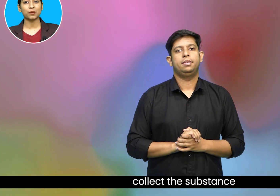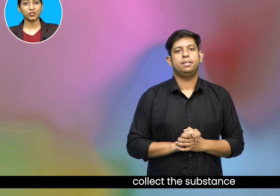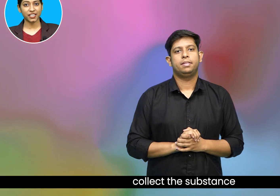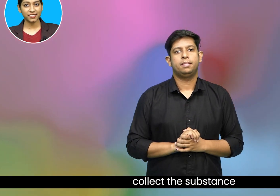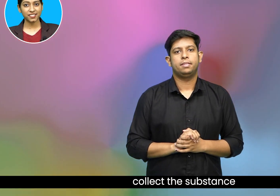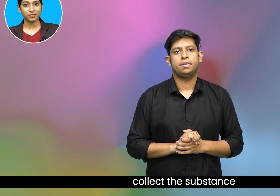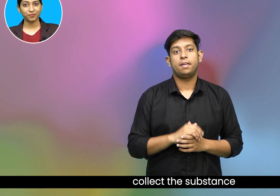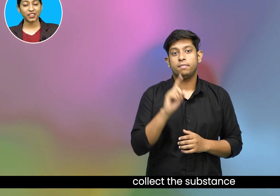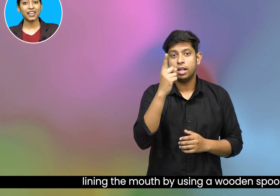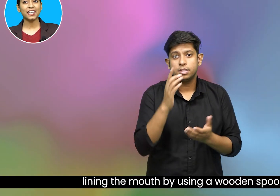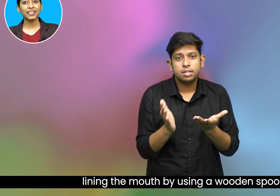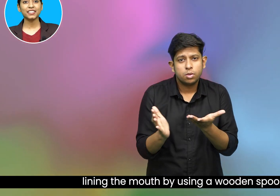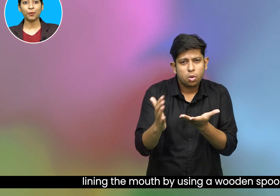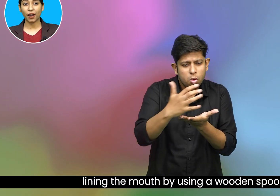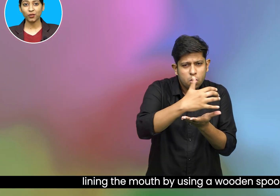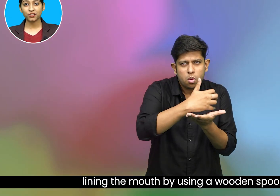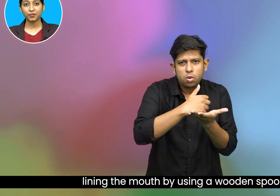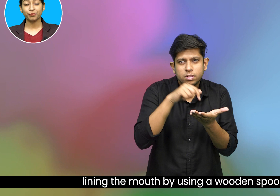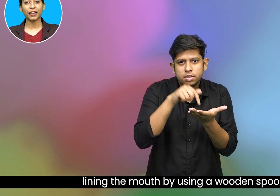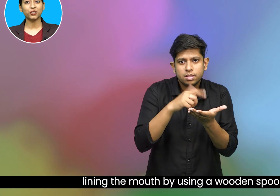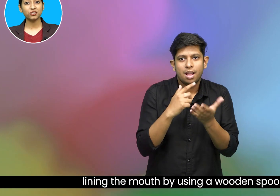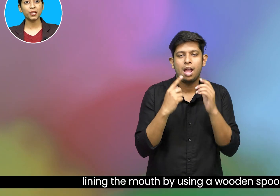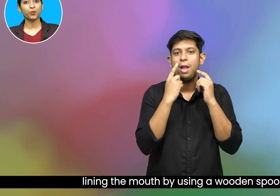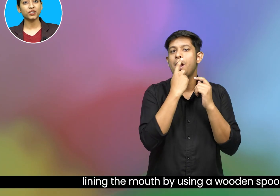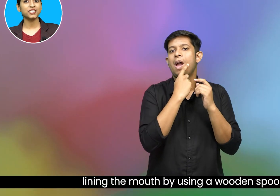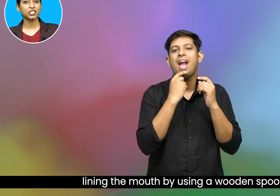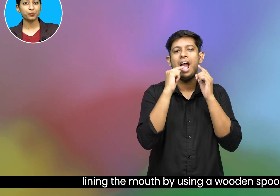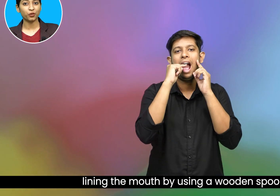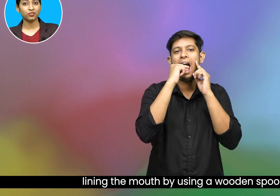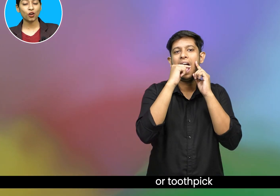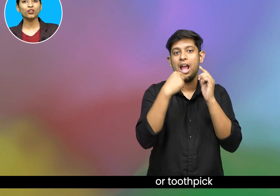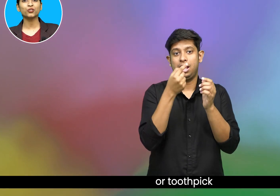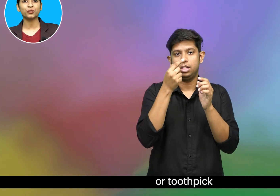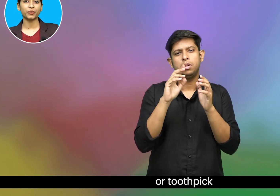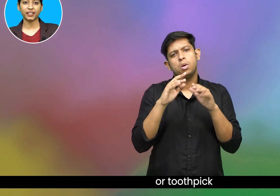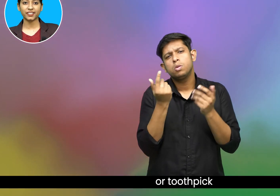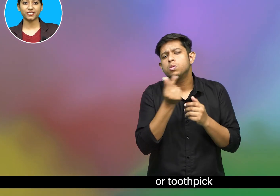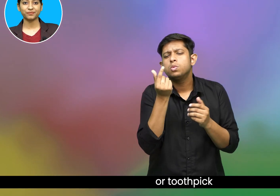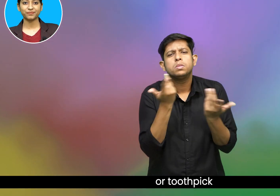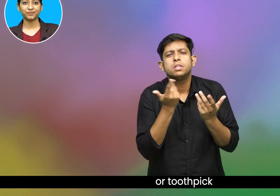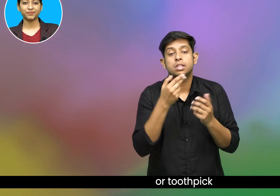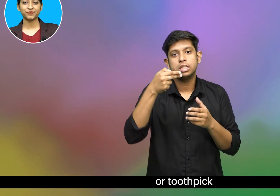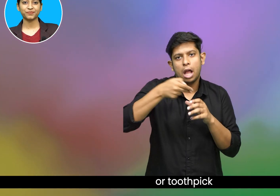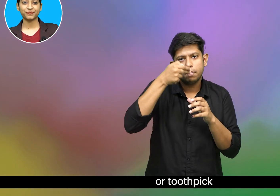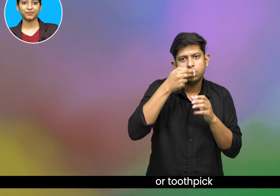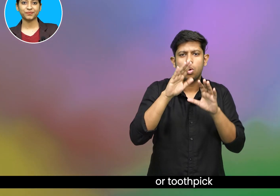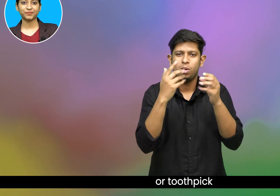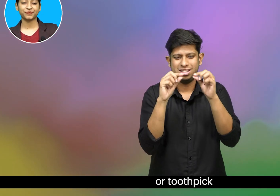Collect the substance lining the mouth by using wooden spoon or toothpick.